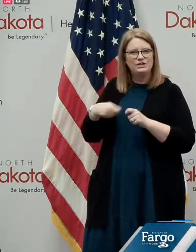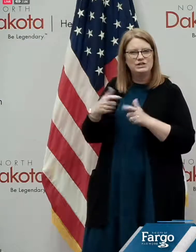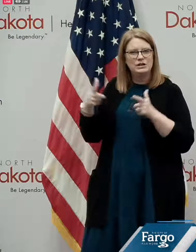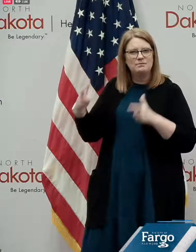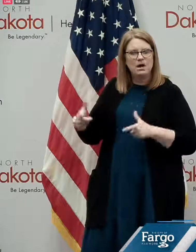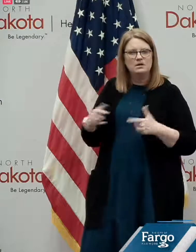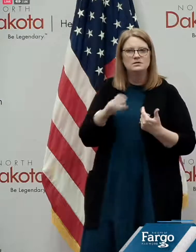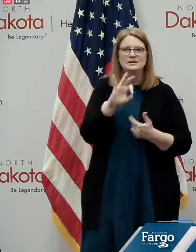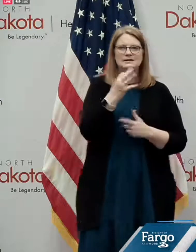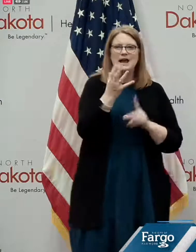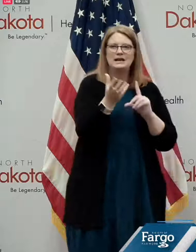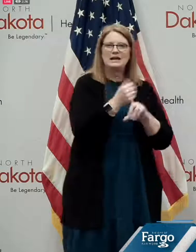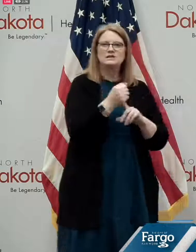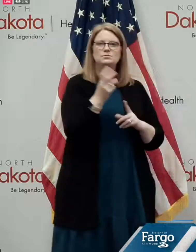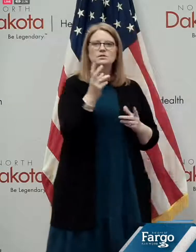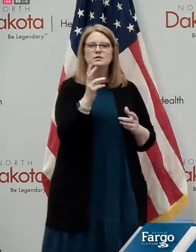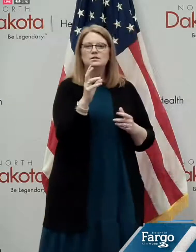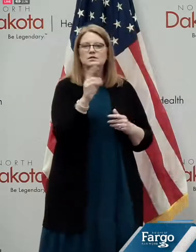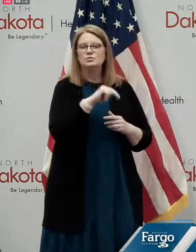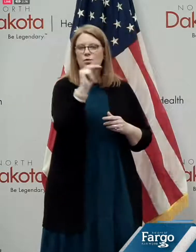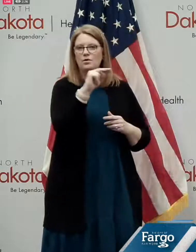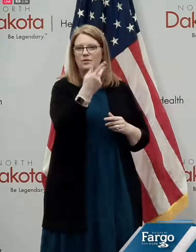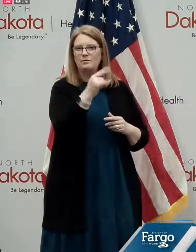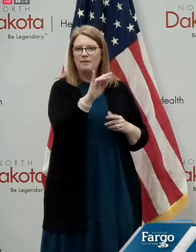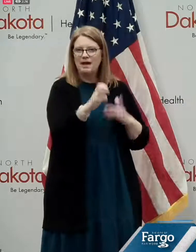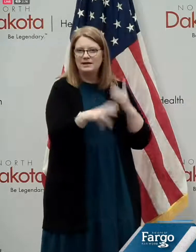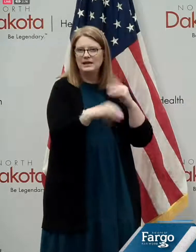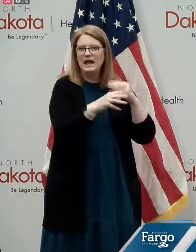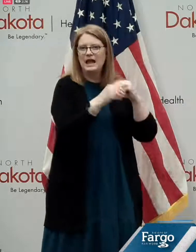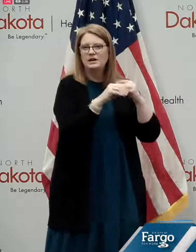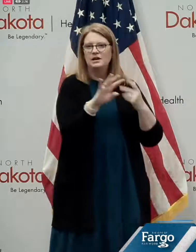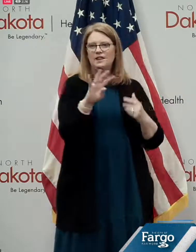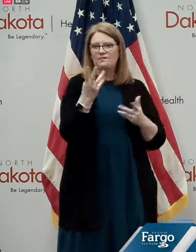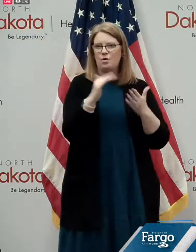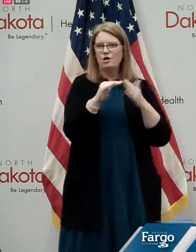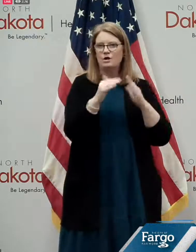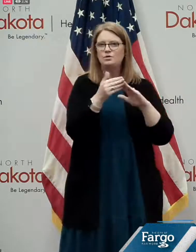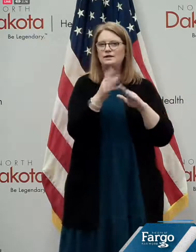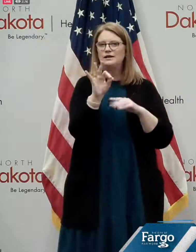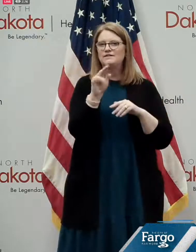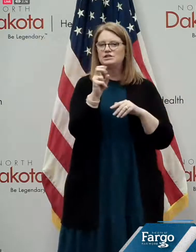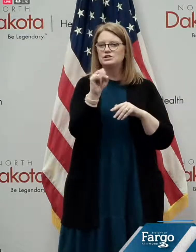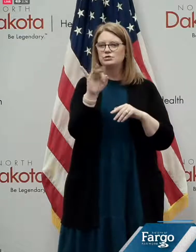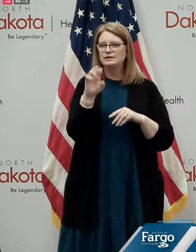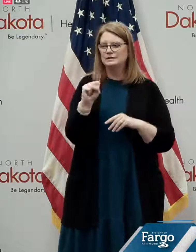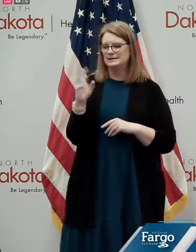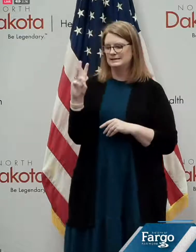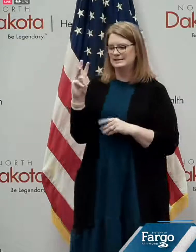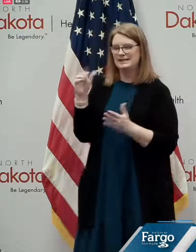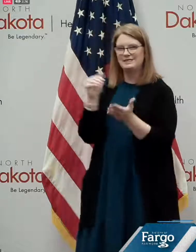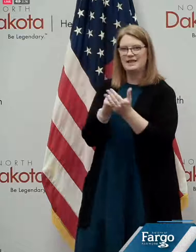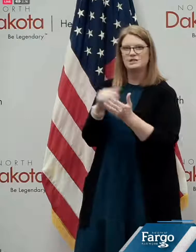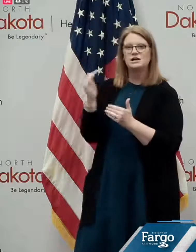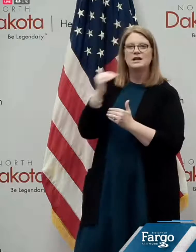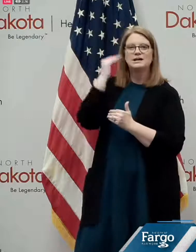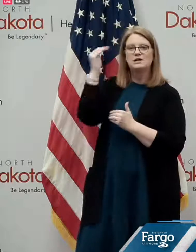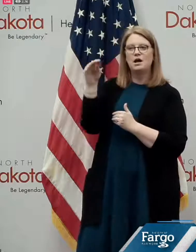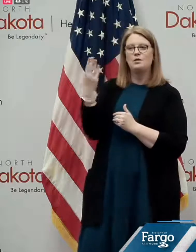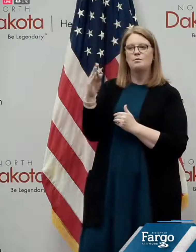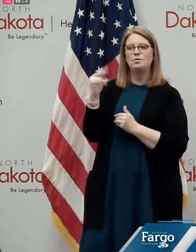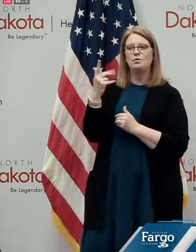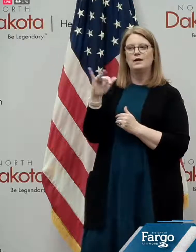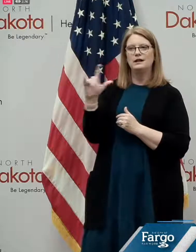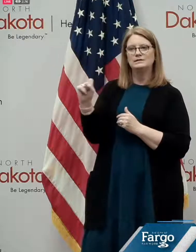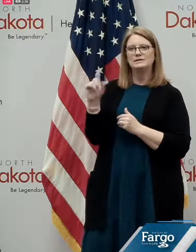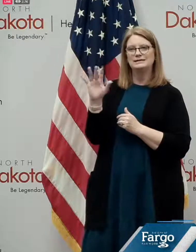catchable northern pike trapped from areas with abundant pike populations into 4 community fisheries. 16,000 adult bluegills into